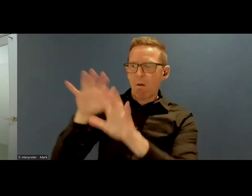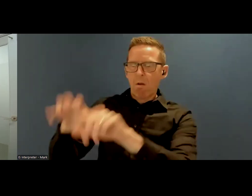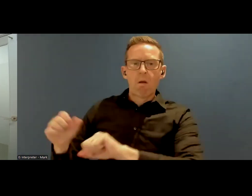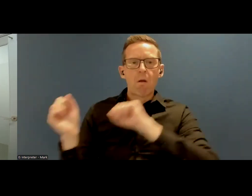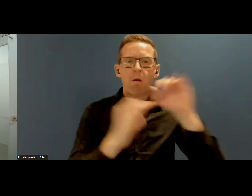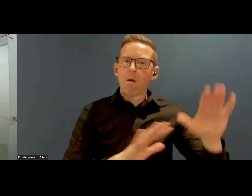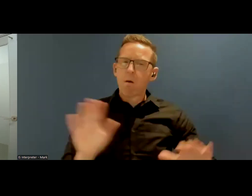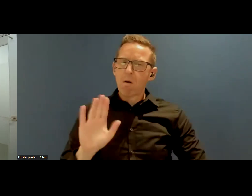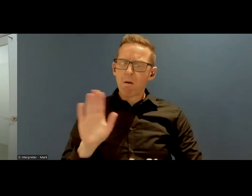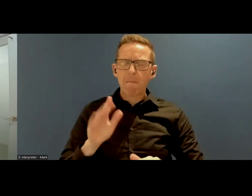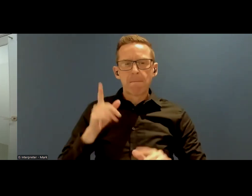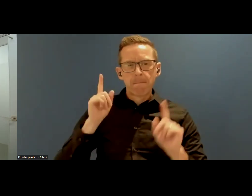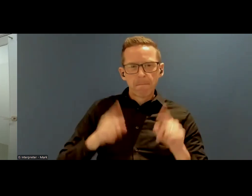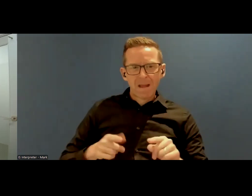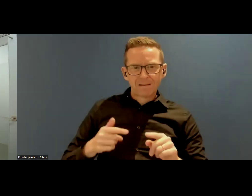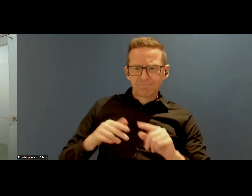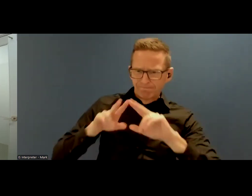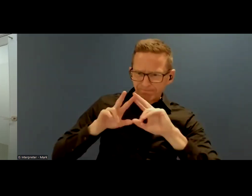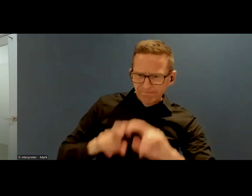strategically very precise ways of